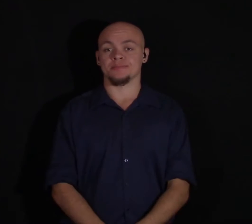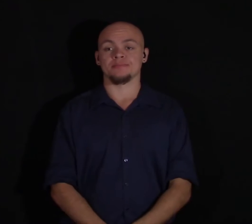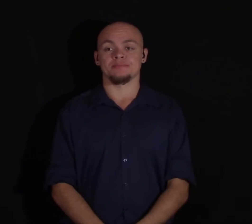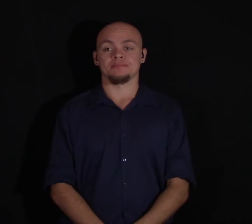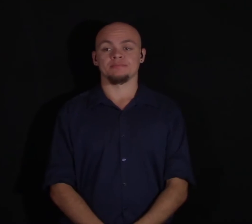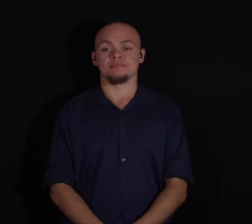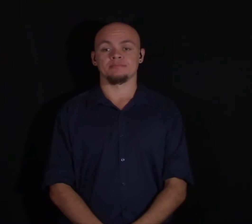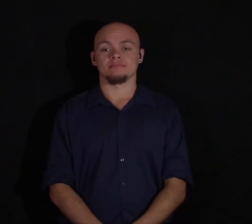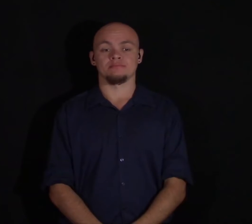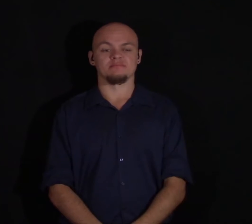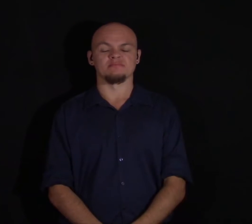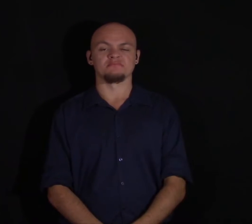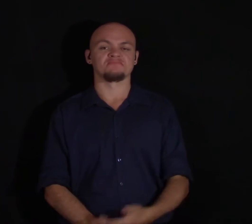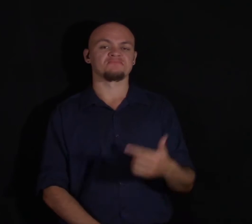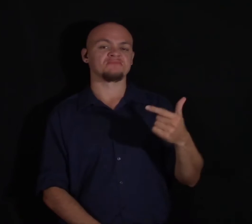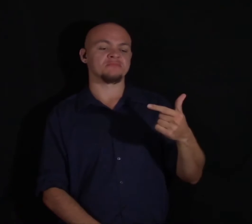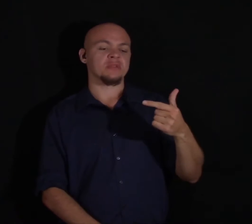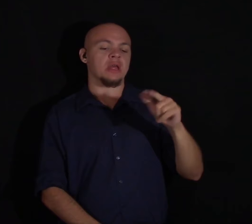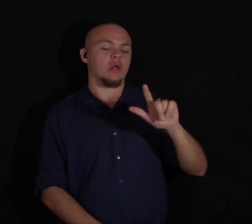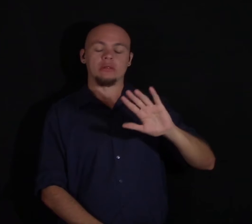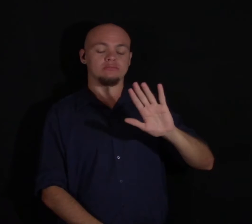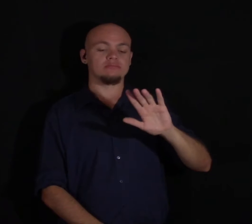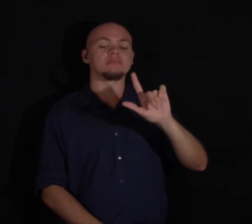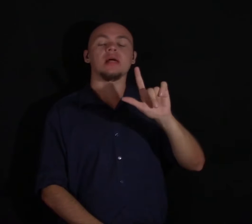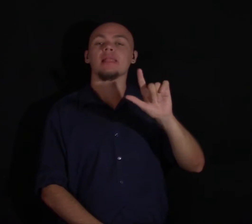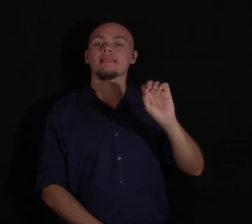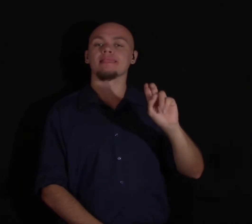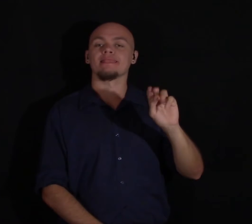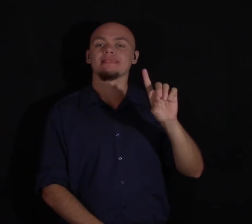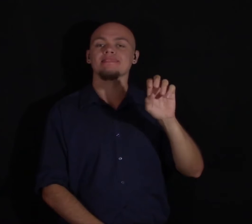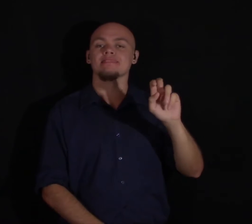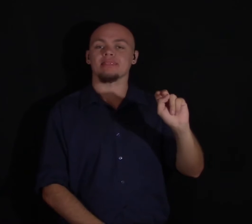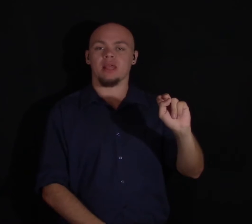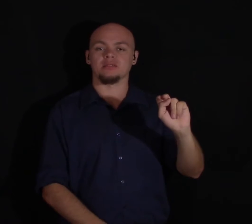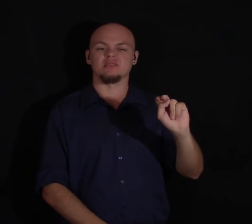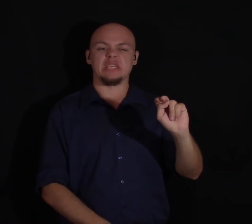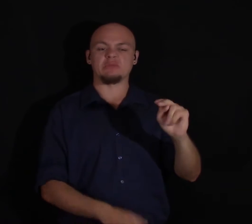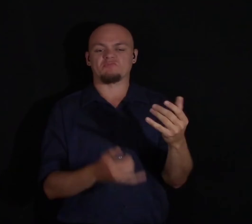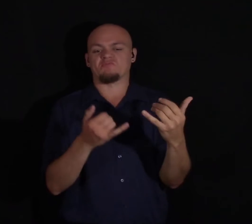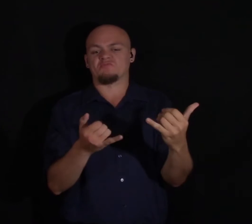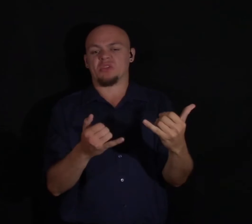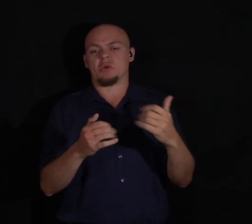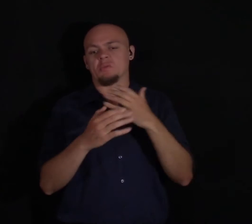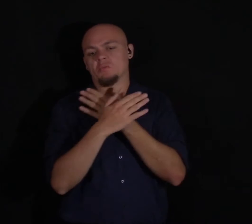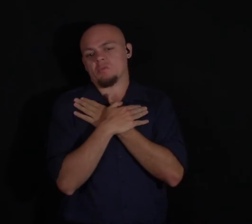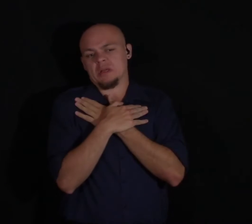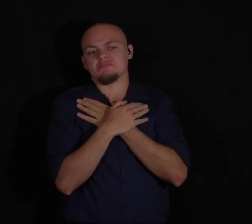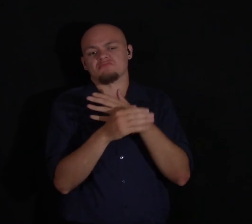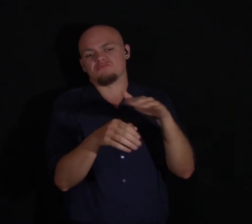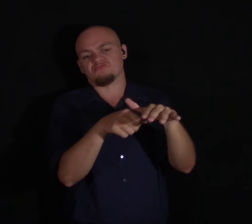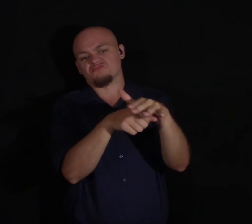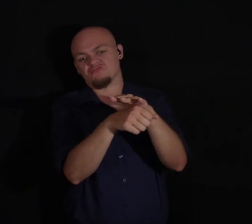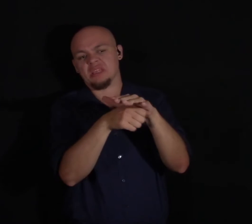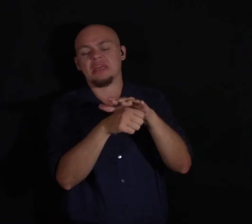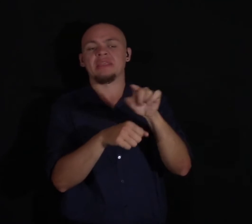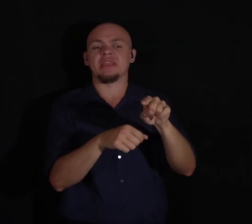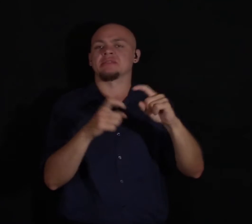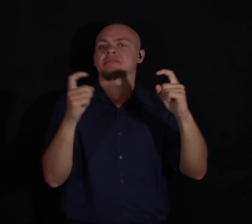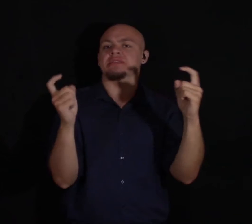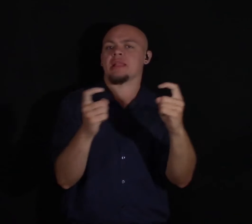London was our present point of rest. We determined to remain several months in this wonderful and celebrated city. Clerval